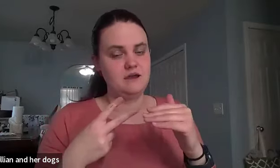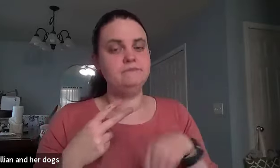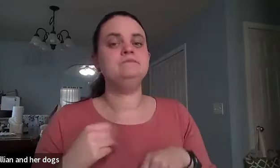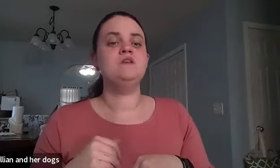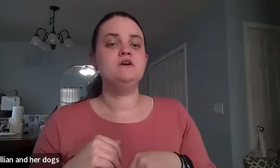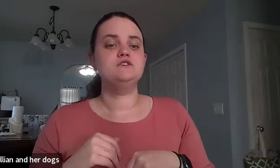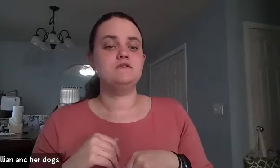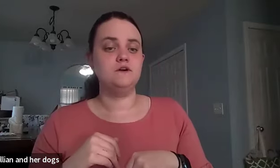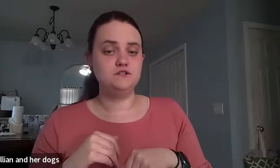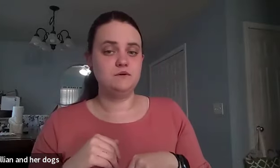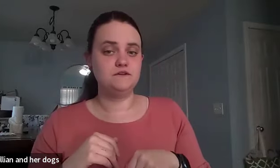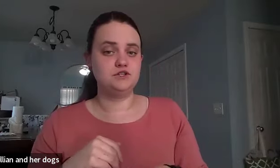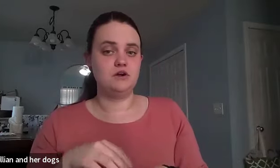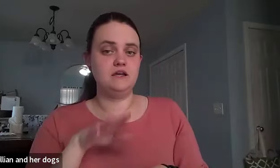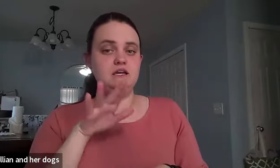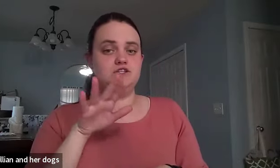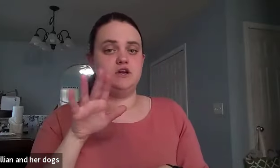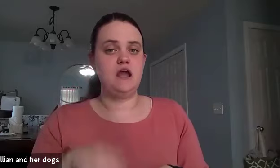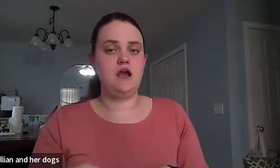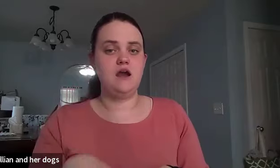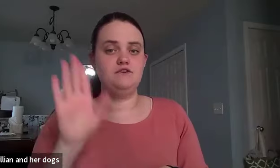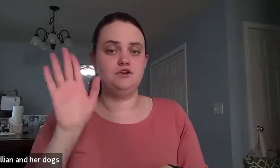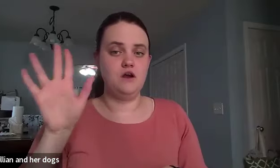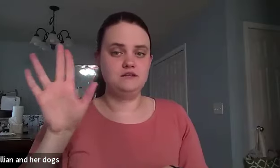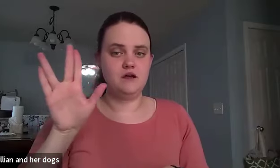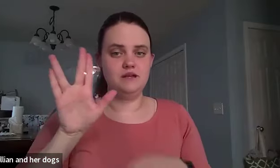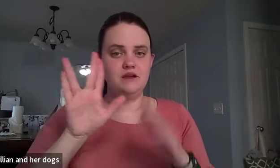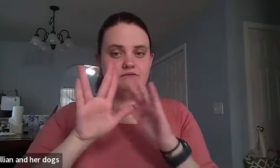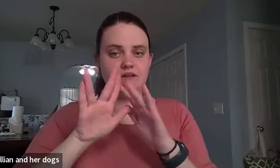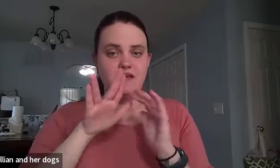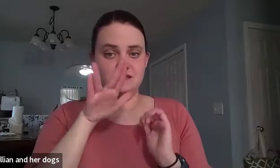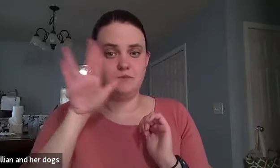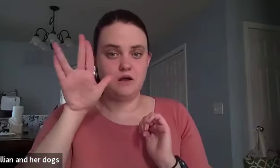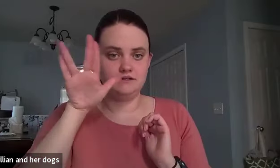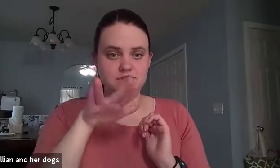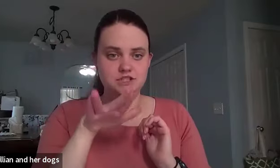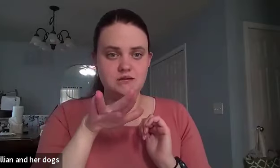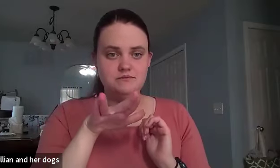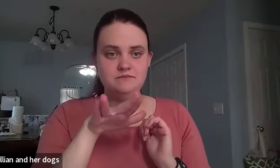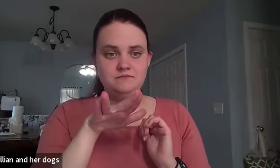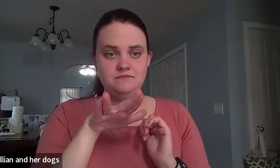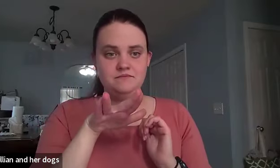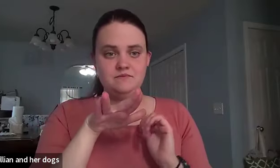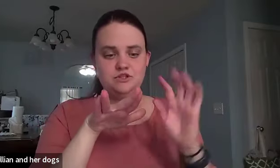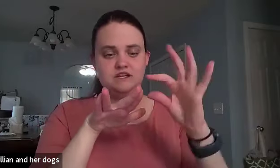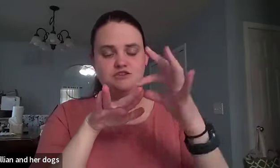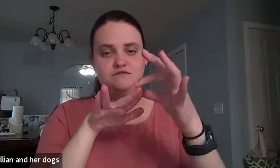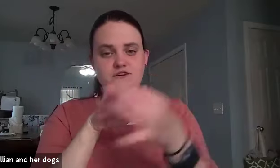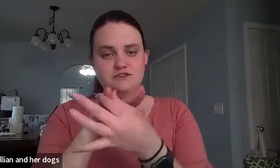Okay. So the first one for shark is you're gonna have your non-dominant kind of like in that Spock shape, where it's like your two fingers